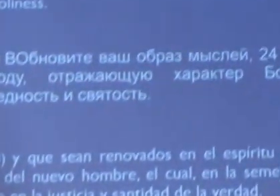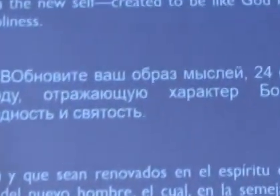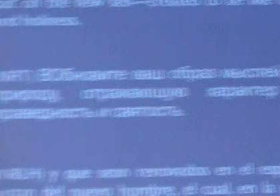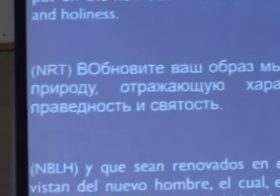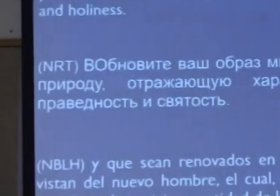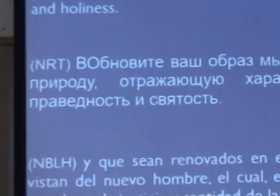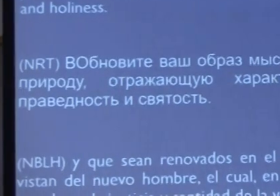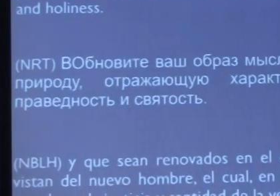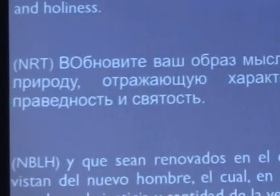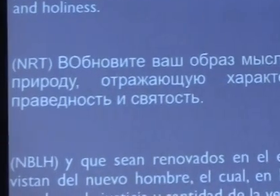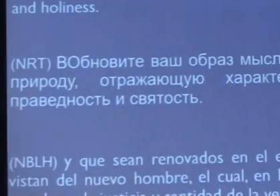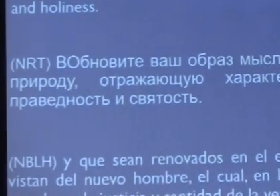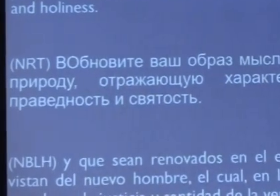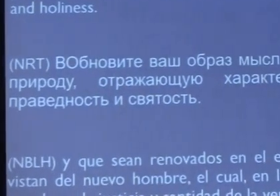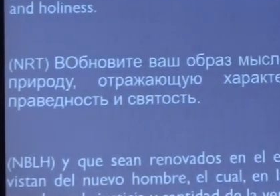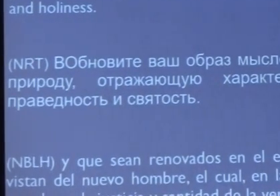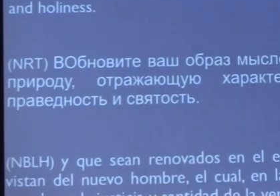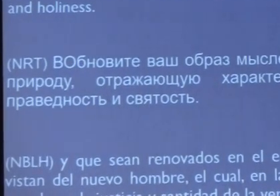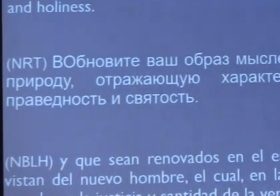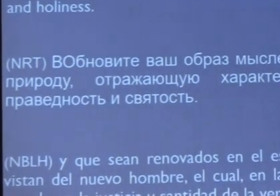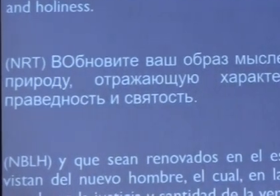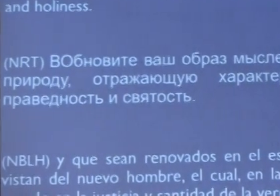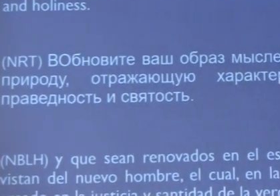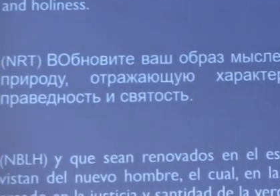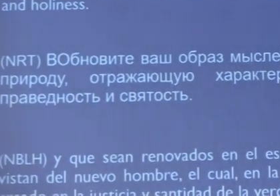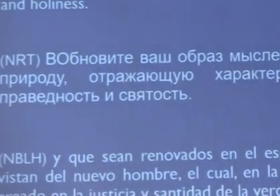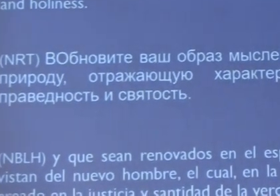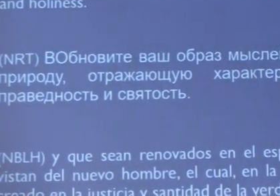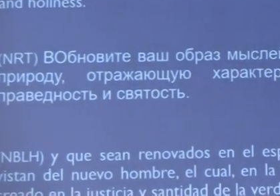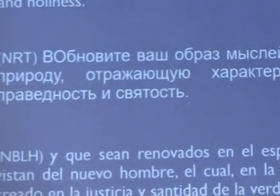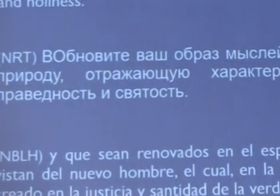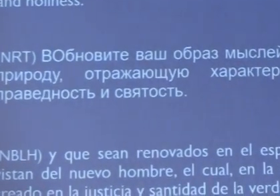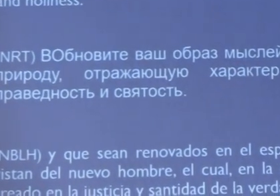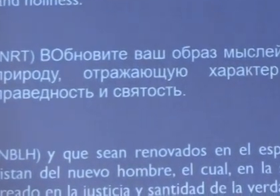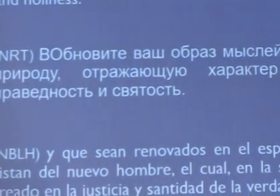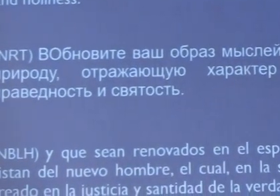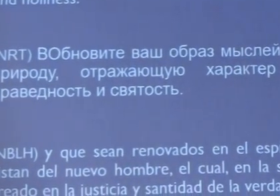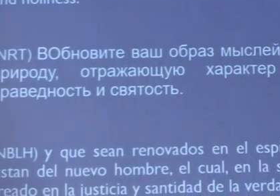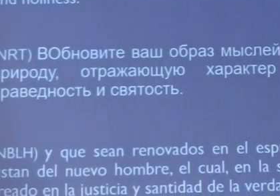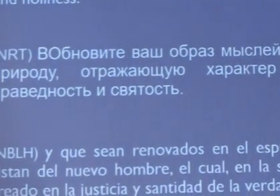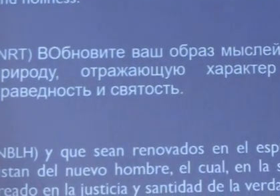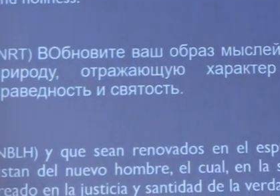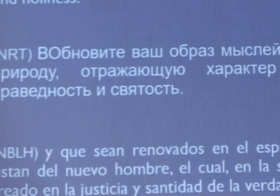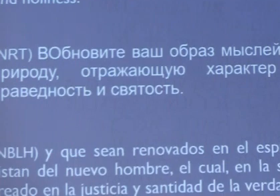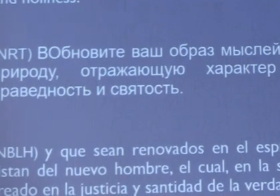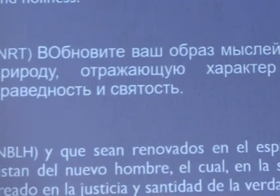the new self created to be like God in true righteousness and holiness."